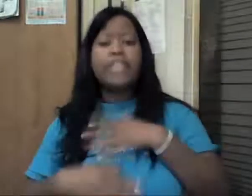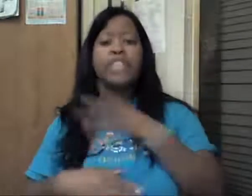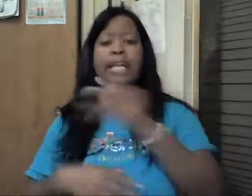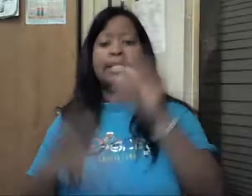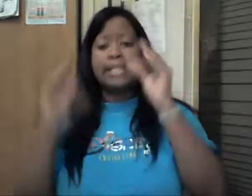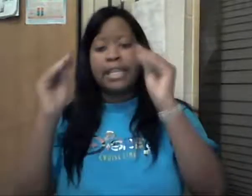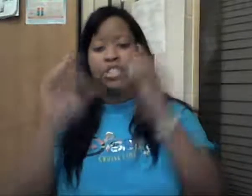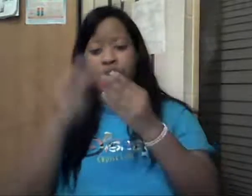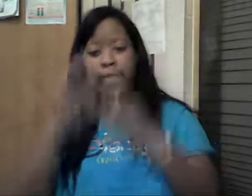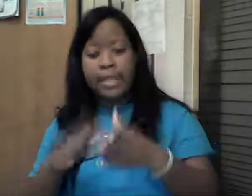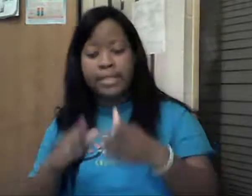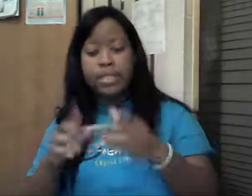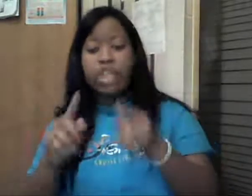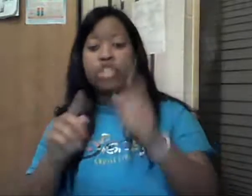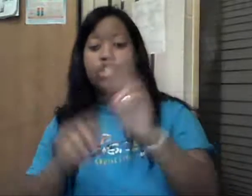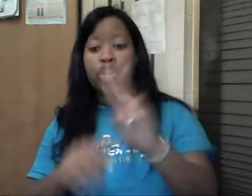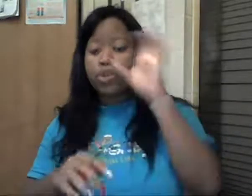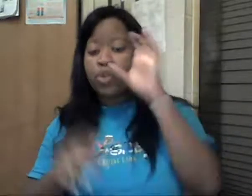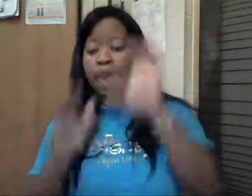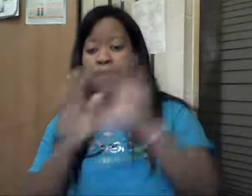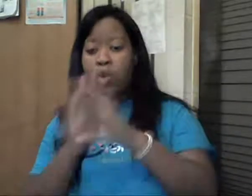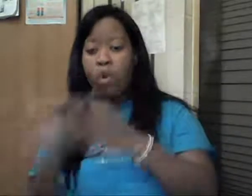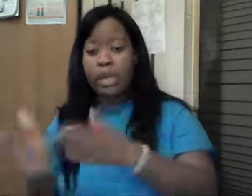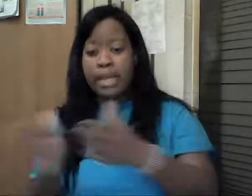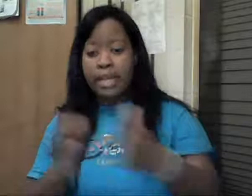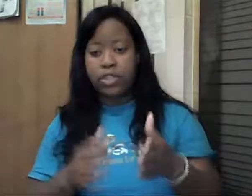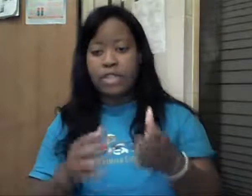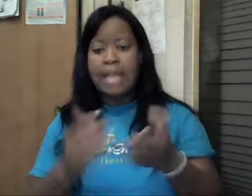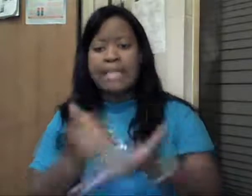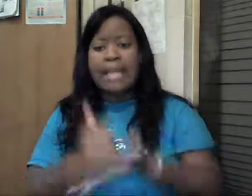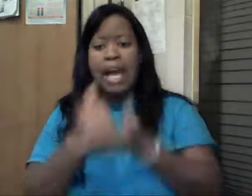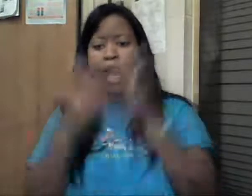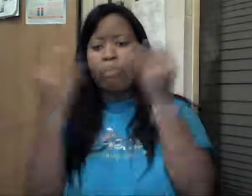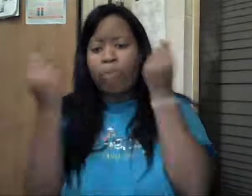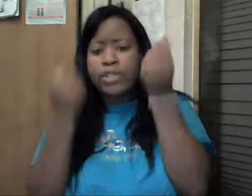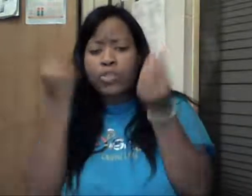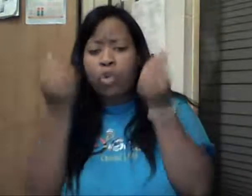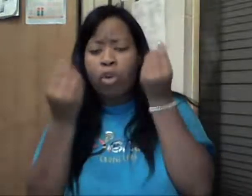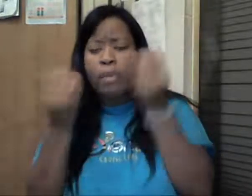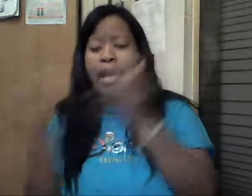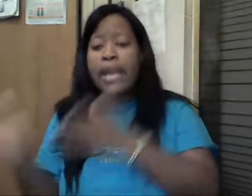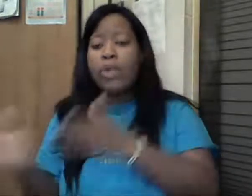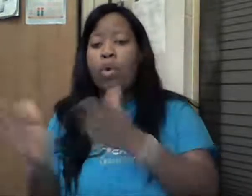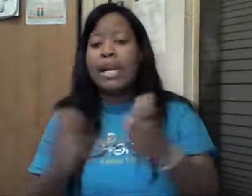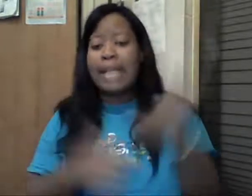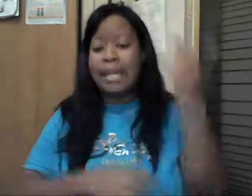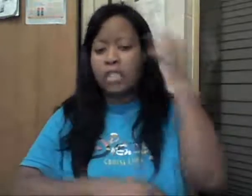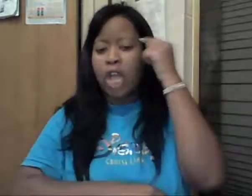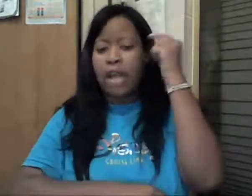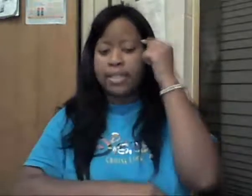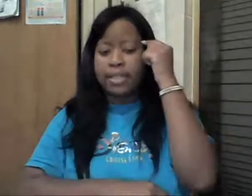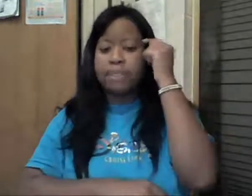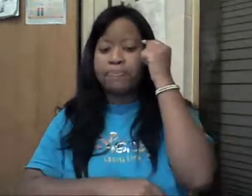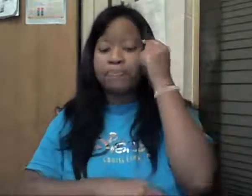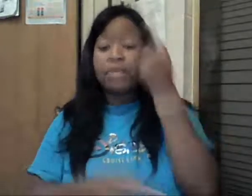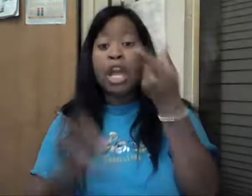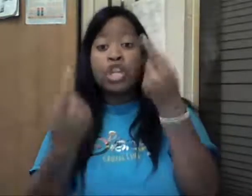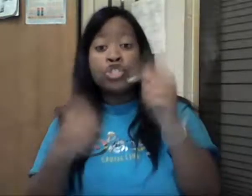Encourage and teach students to use graphic organizers to help brainstorm and organize thoughts. Try